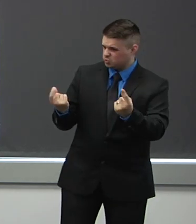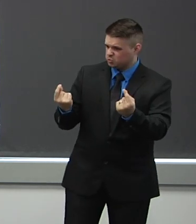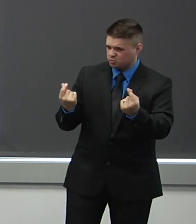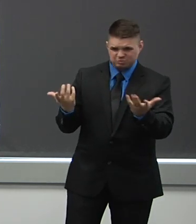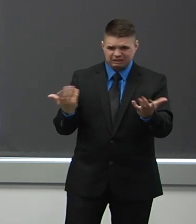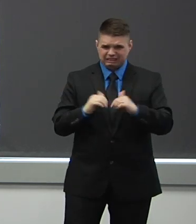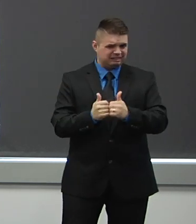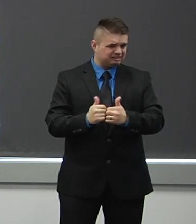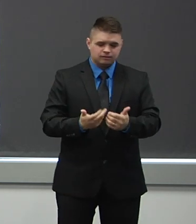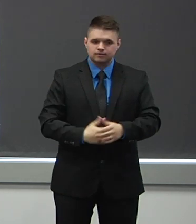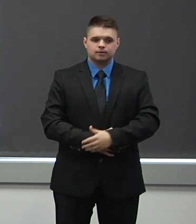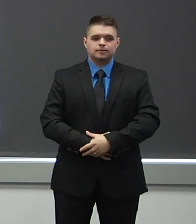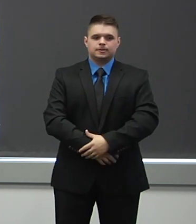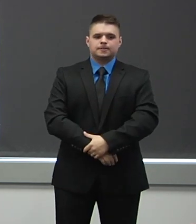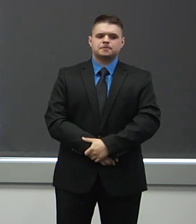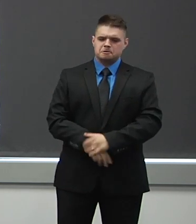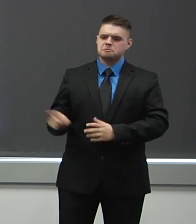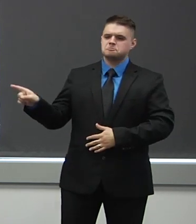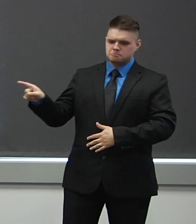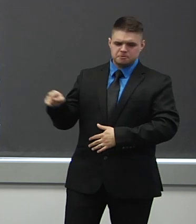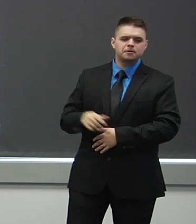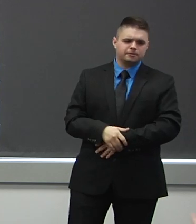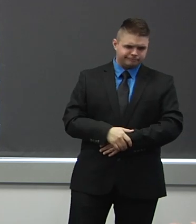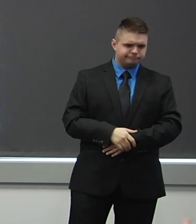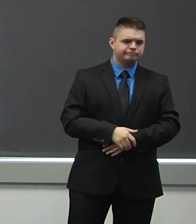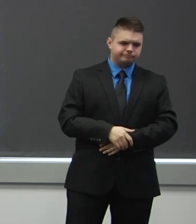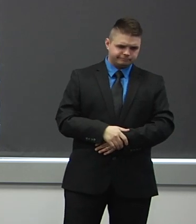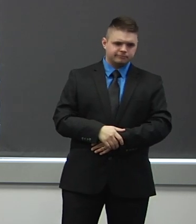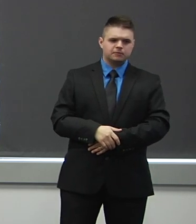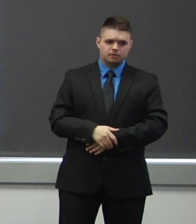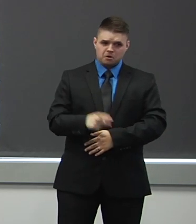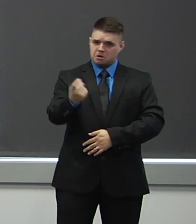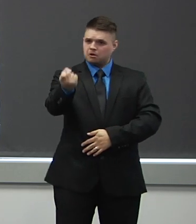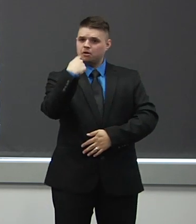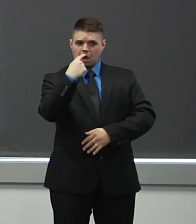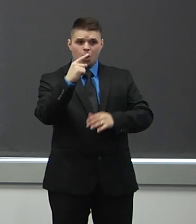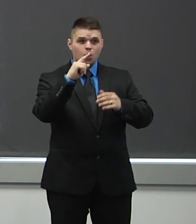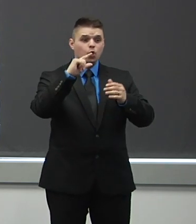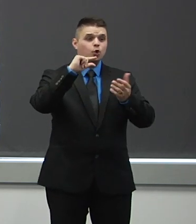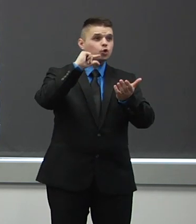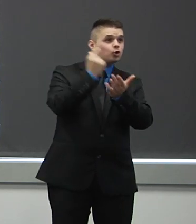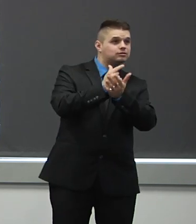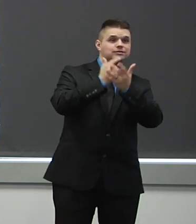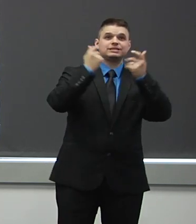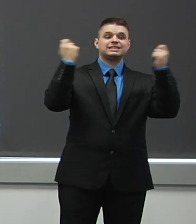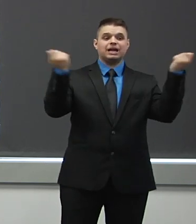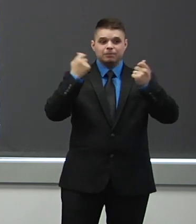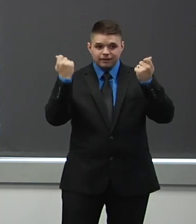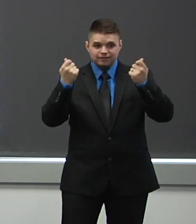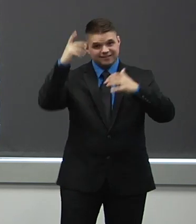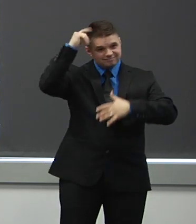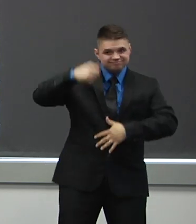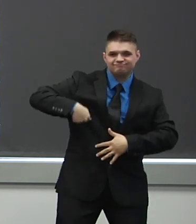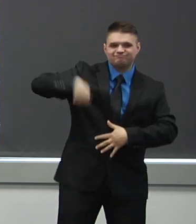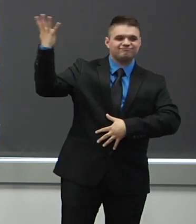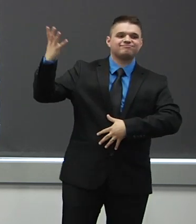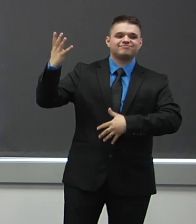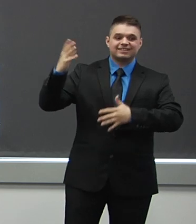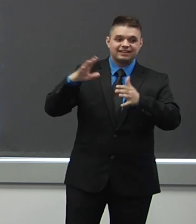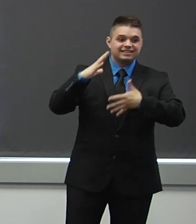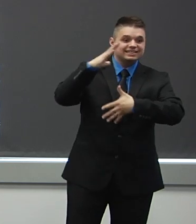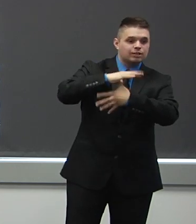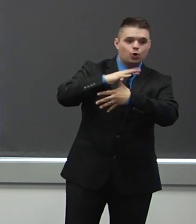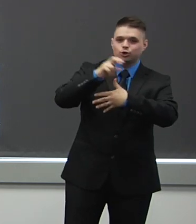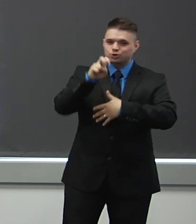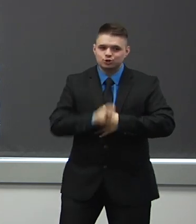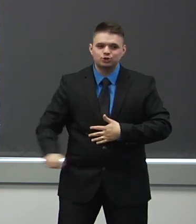Okay, I'll take it. So this is a question about graduation ceremonies, commencement ceremonies, baccalaureates, senior trips, senior breakfasts.